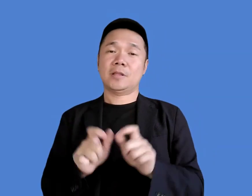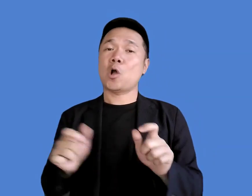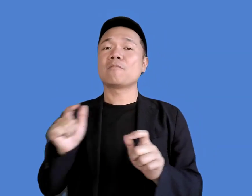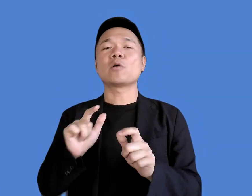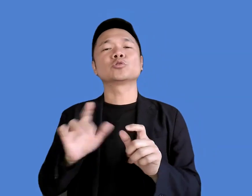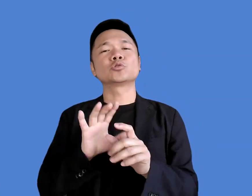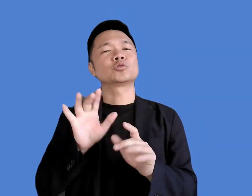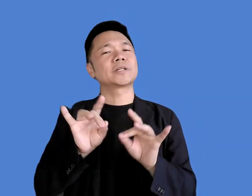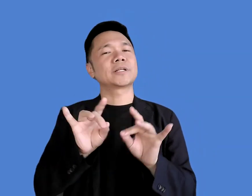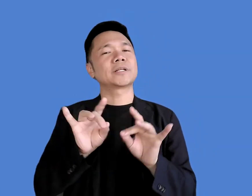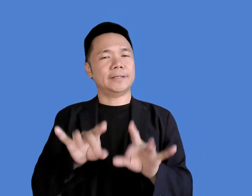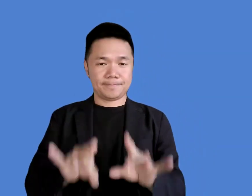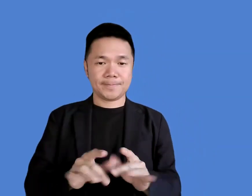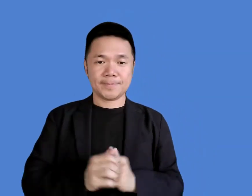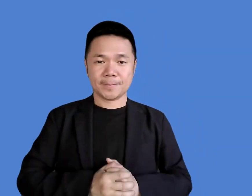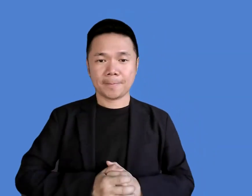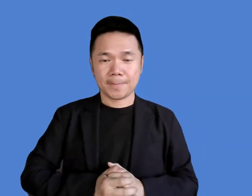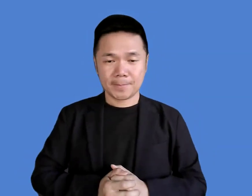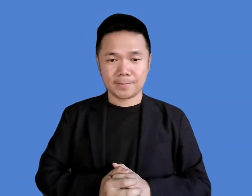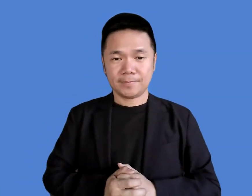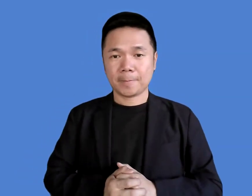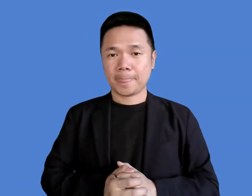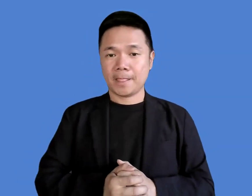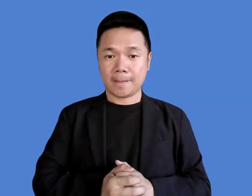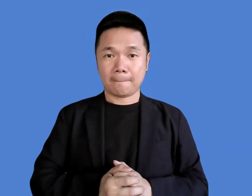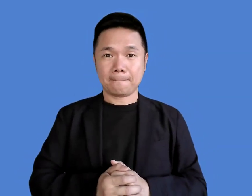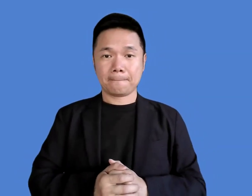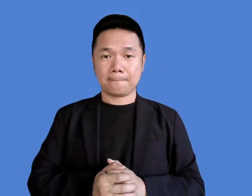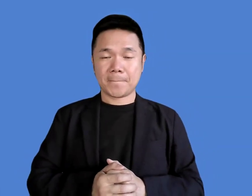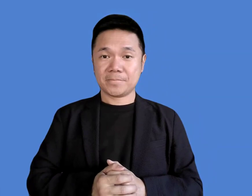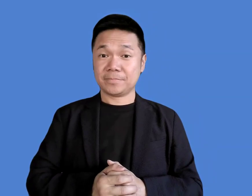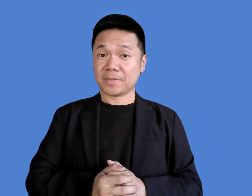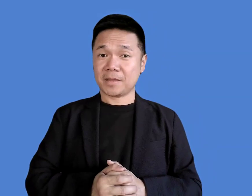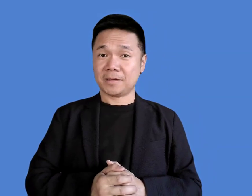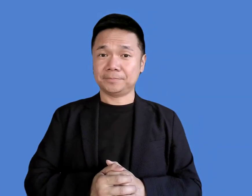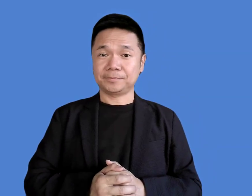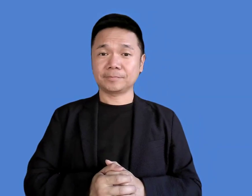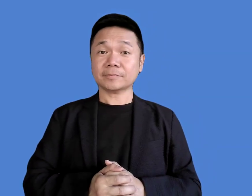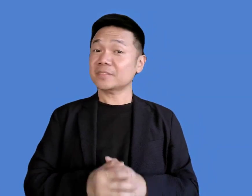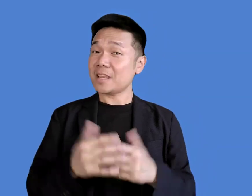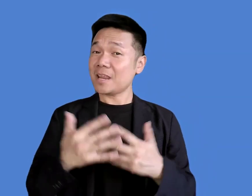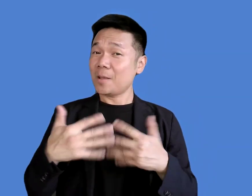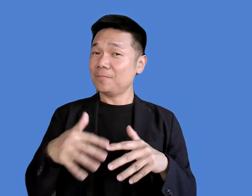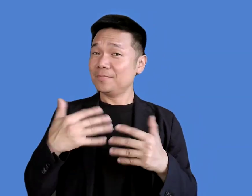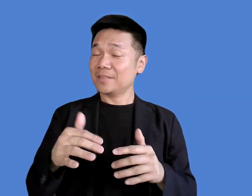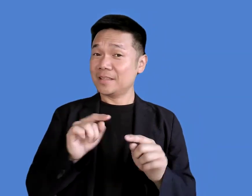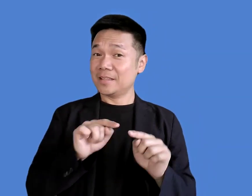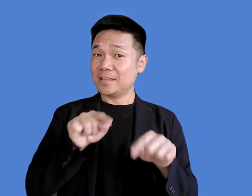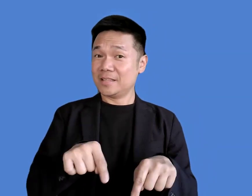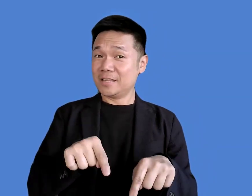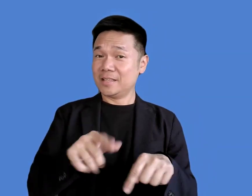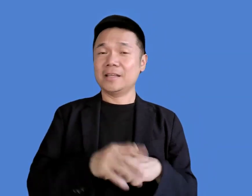For those of you, I really am excited that this is a